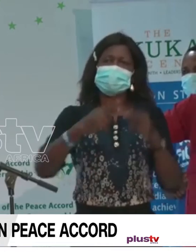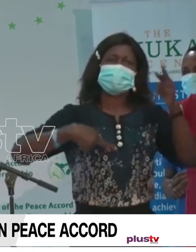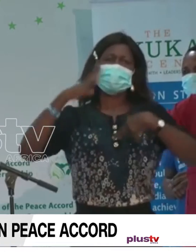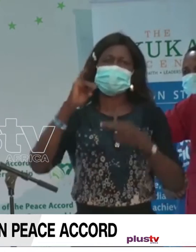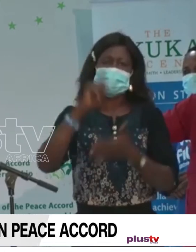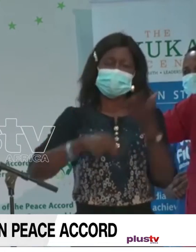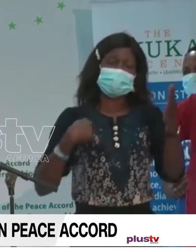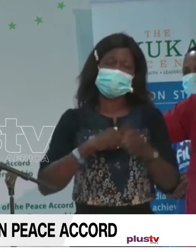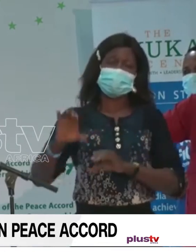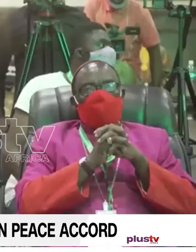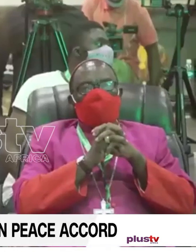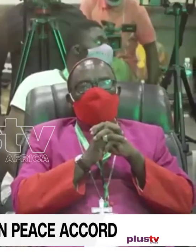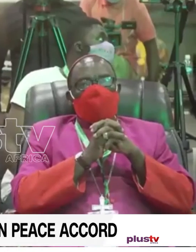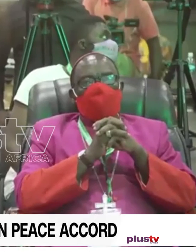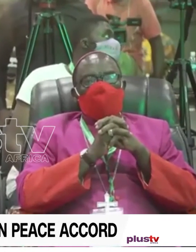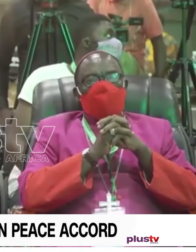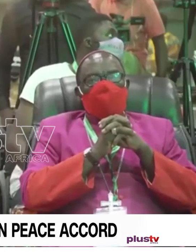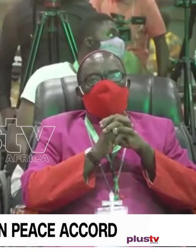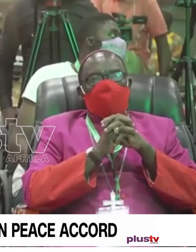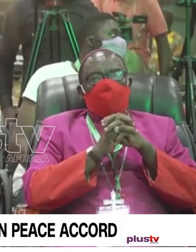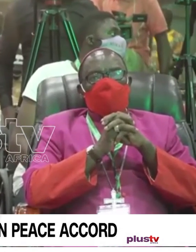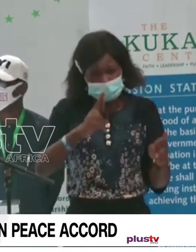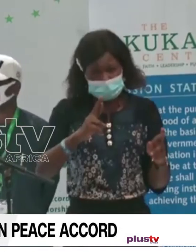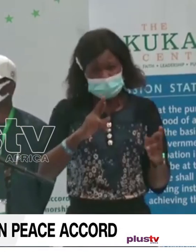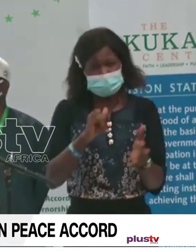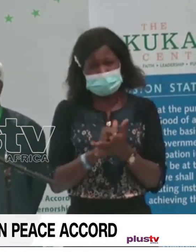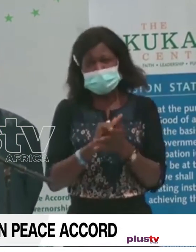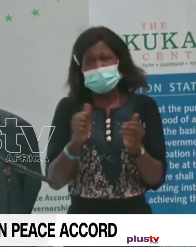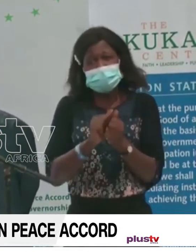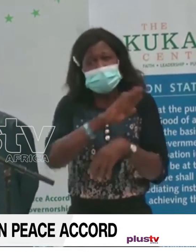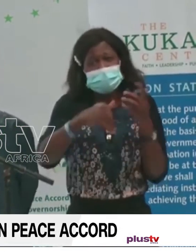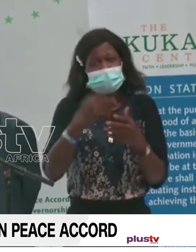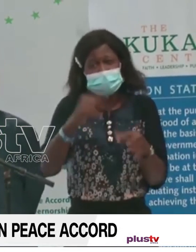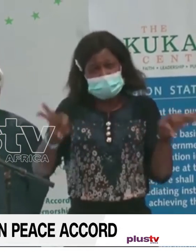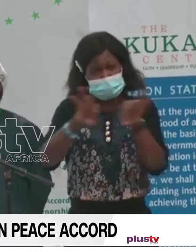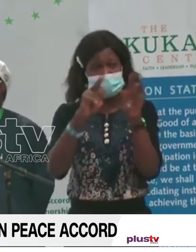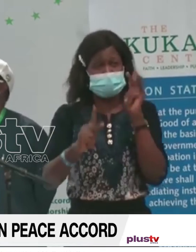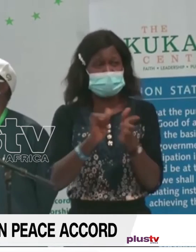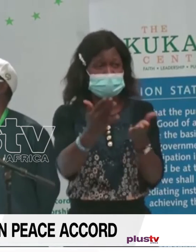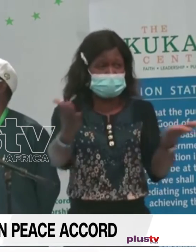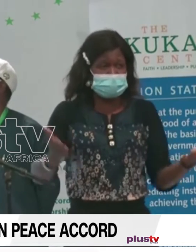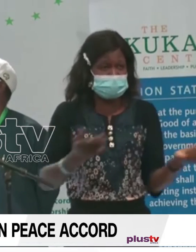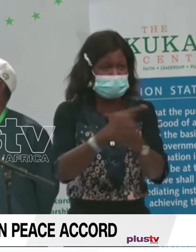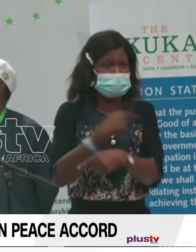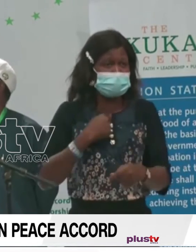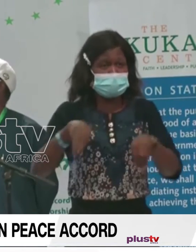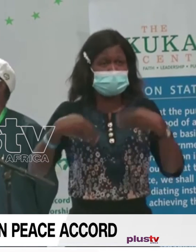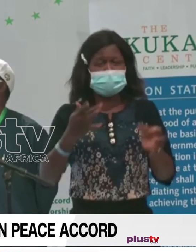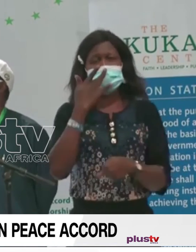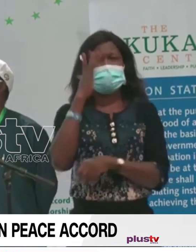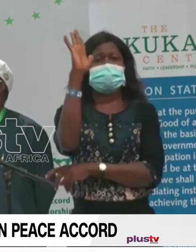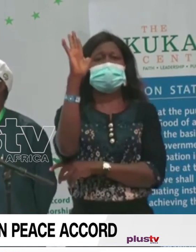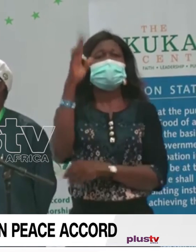by what we do now, by the generations that are yet on board. With all the eminent people who are here today, we have given a